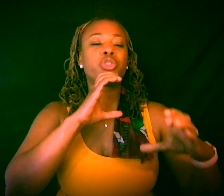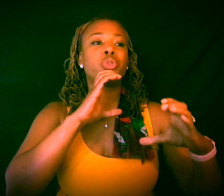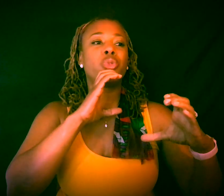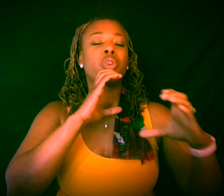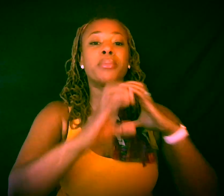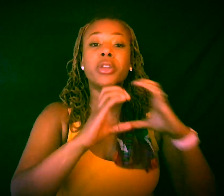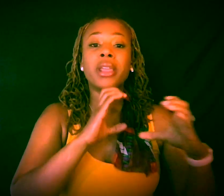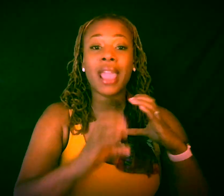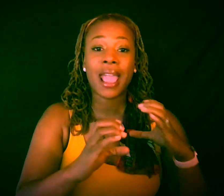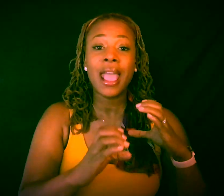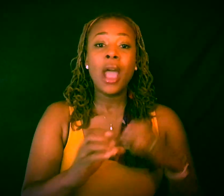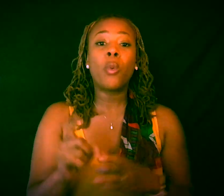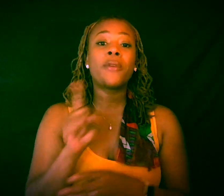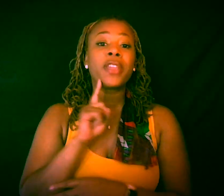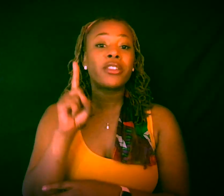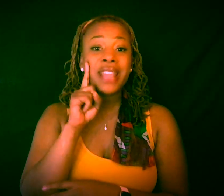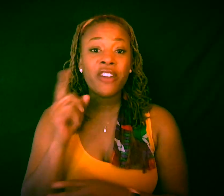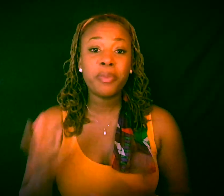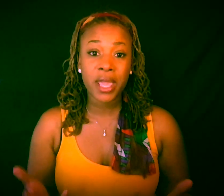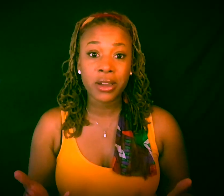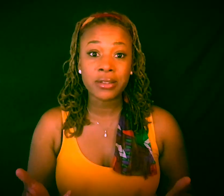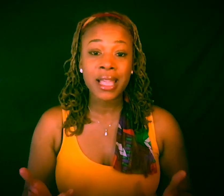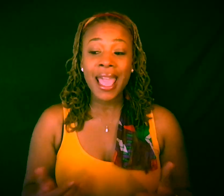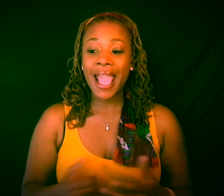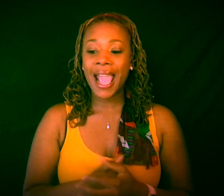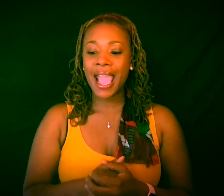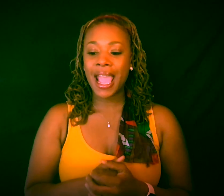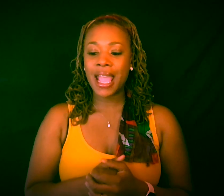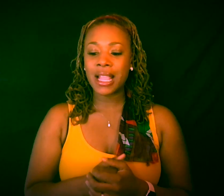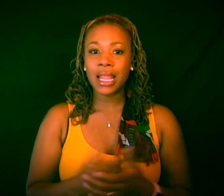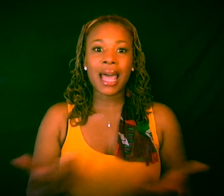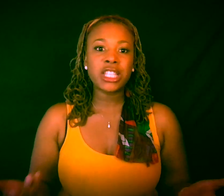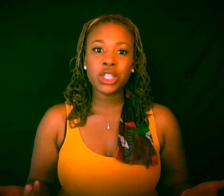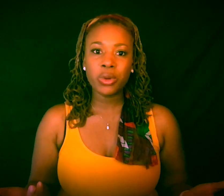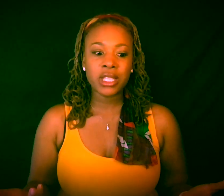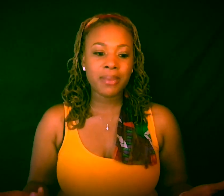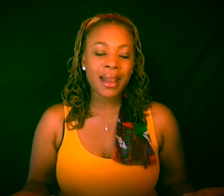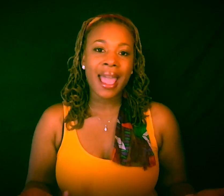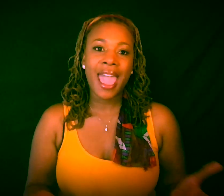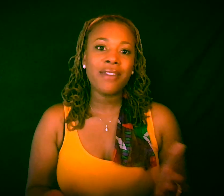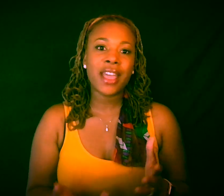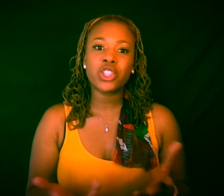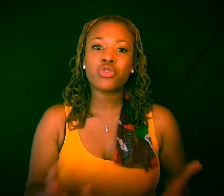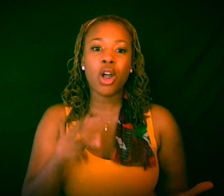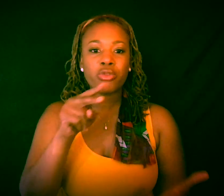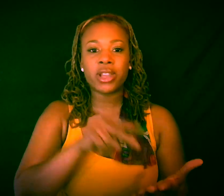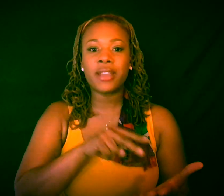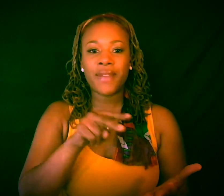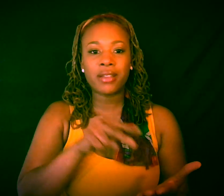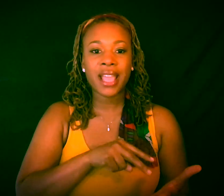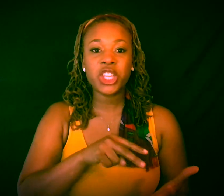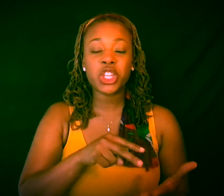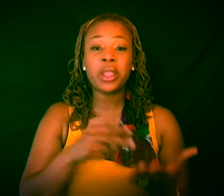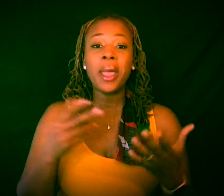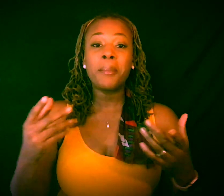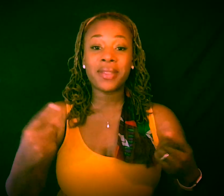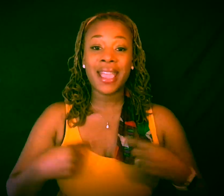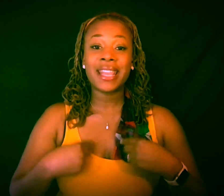to communicate with their deaf peers. And a lot of students may not have that strong reading foundation, but they can